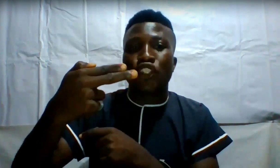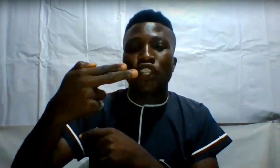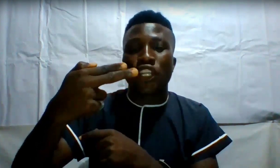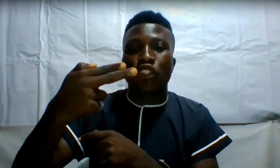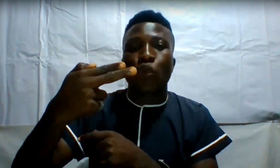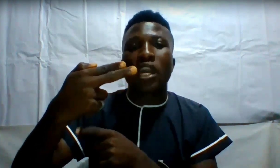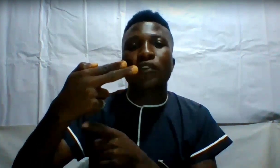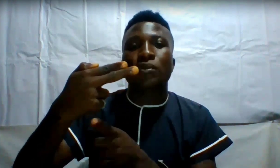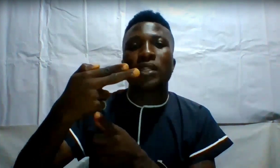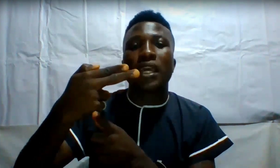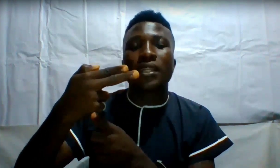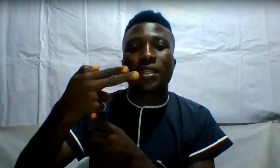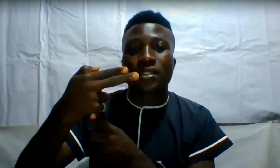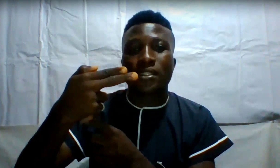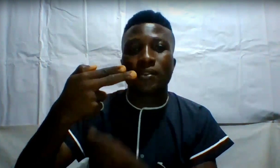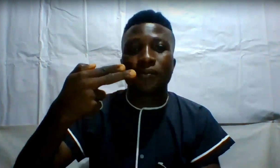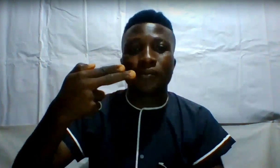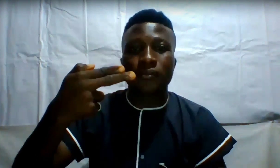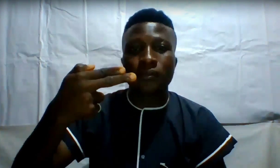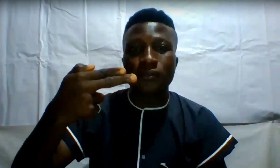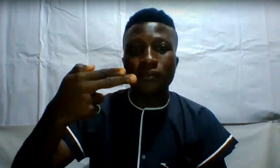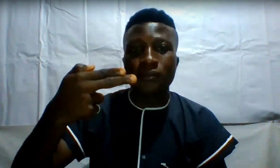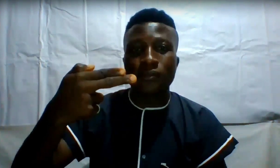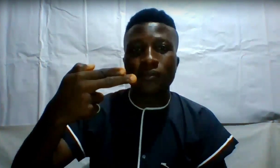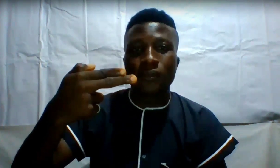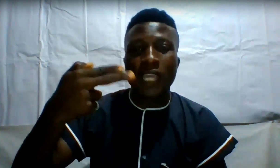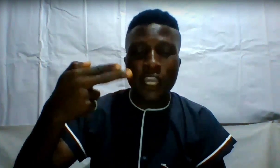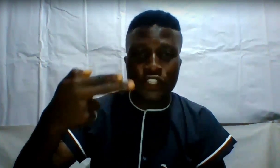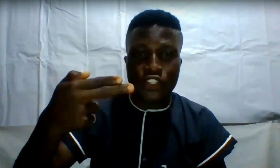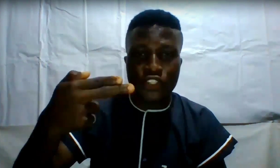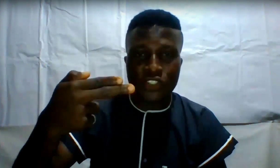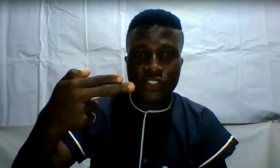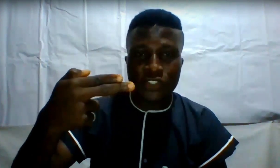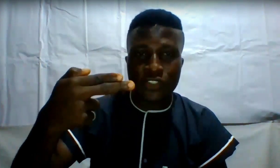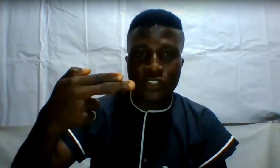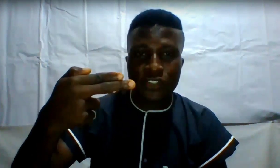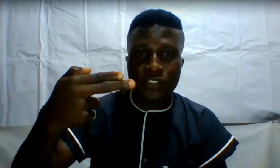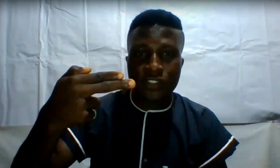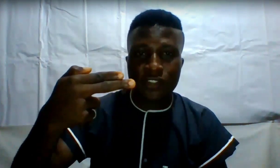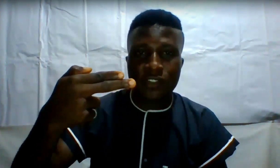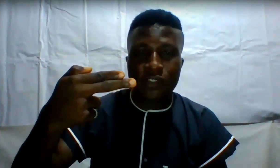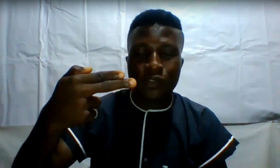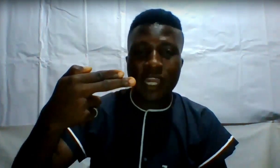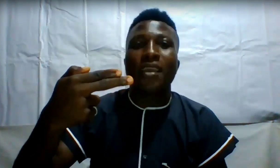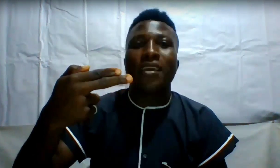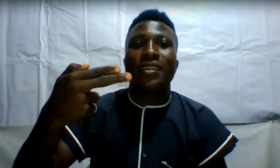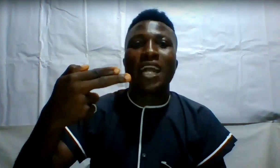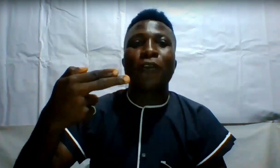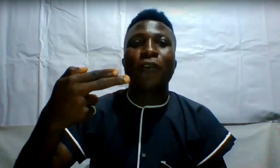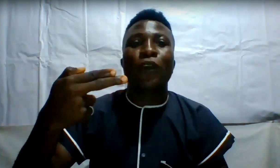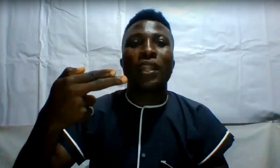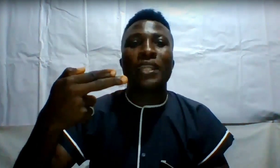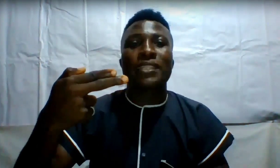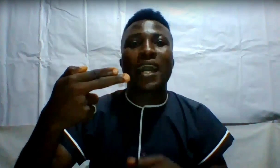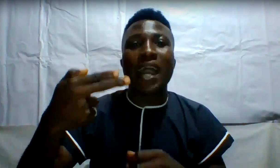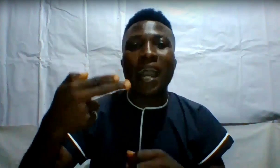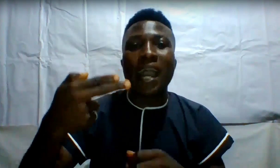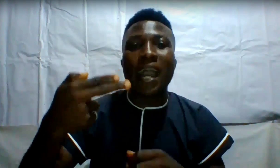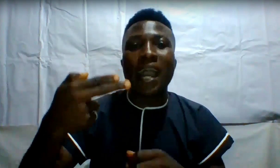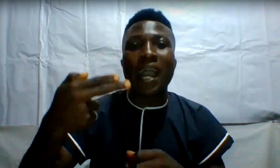this, H, right? Now for letter I said all